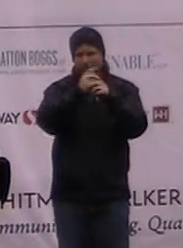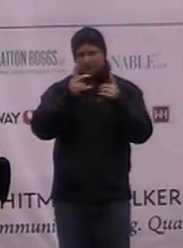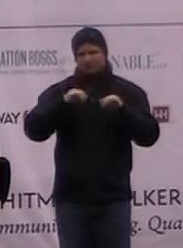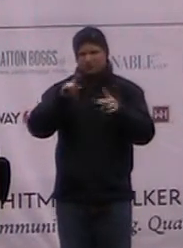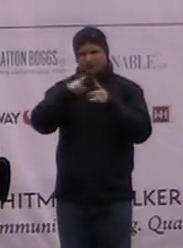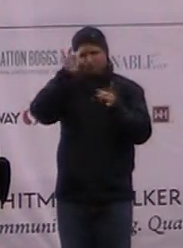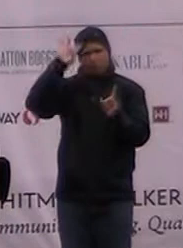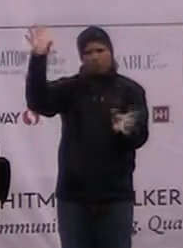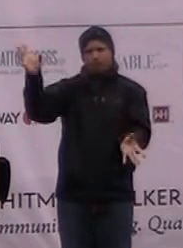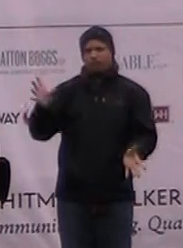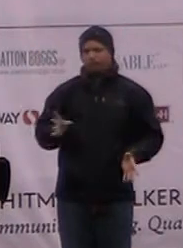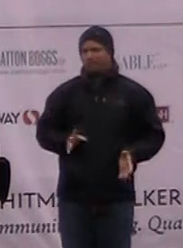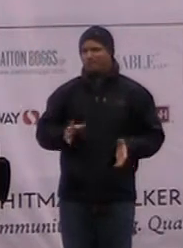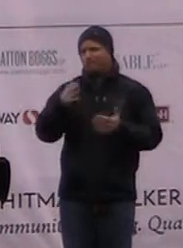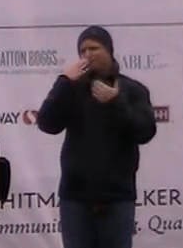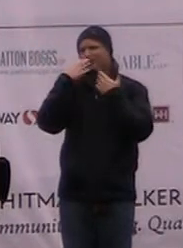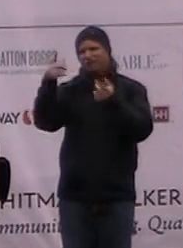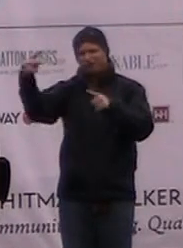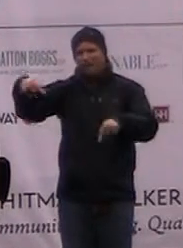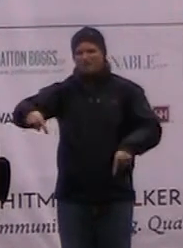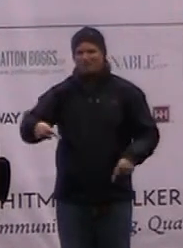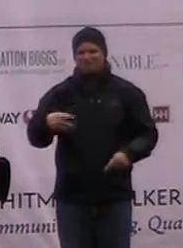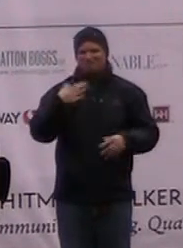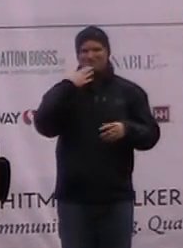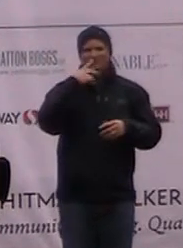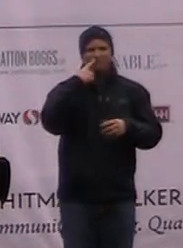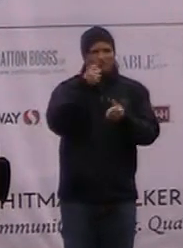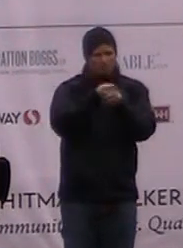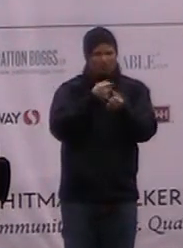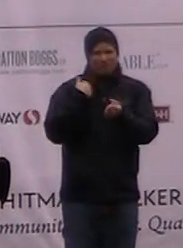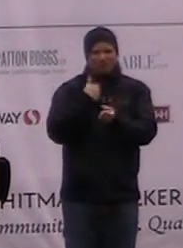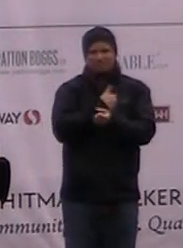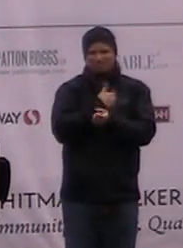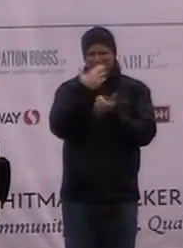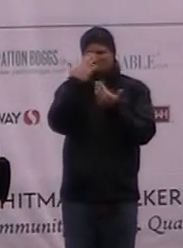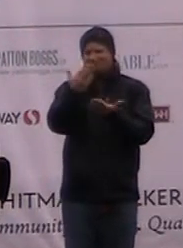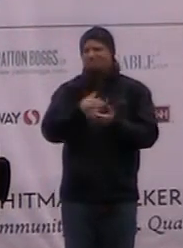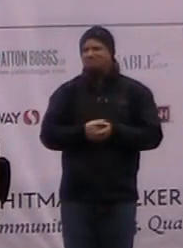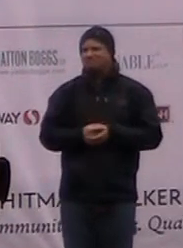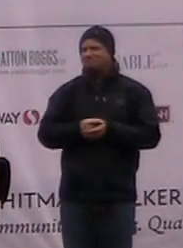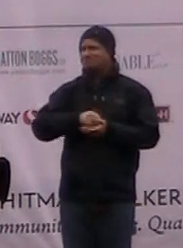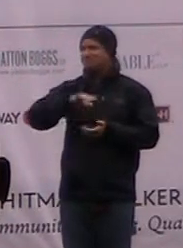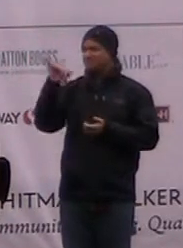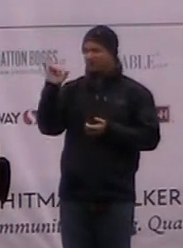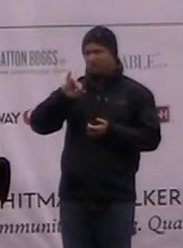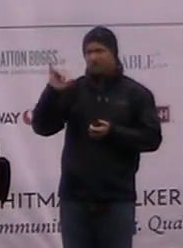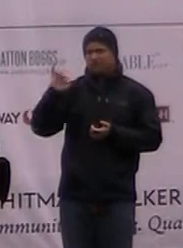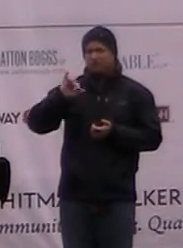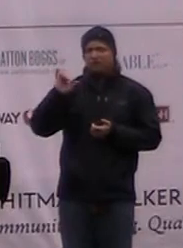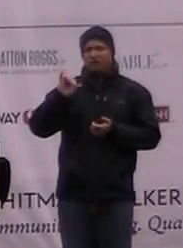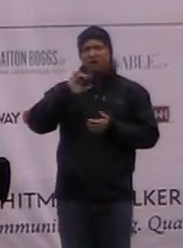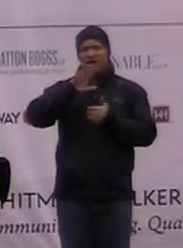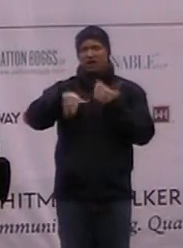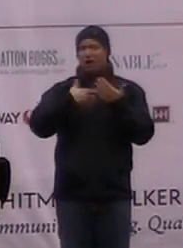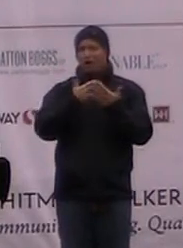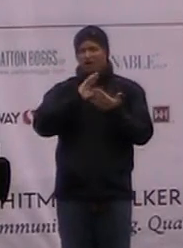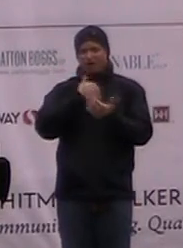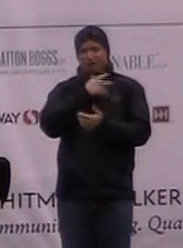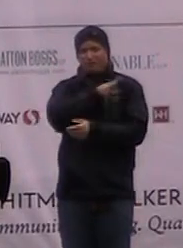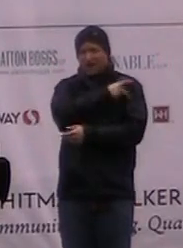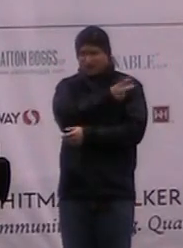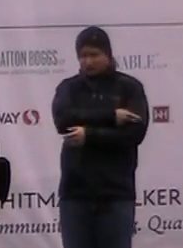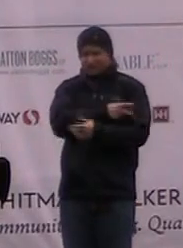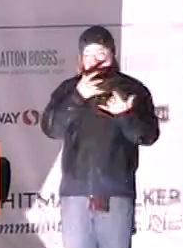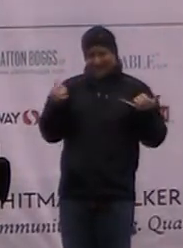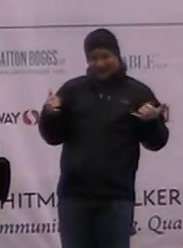this epidemic. Thanks for being here, and thanks for supporting us and all